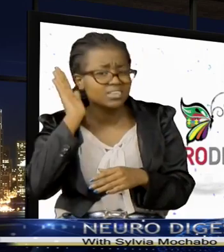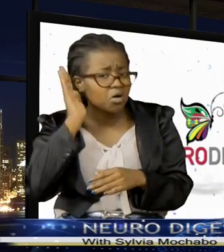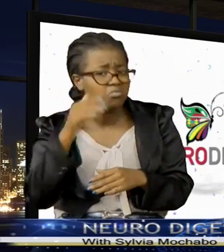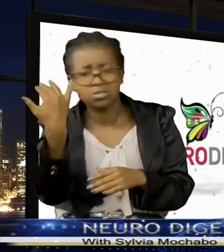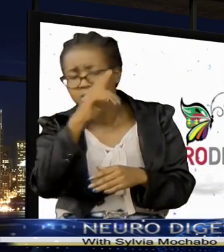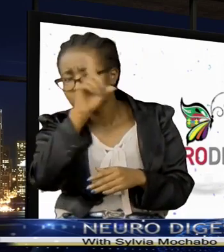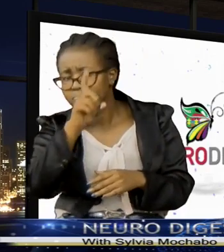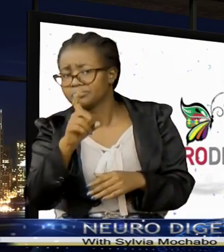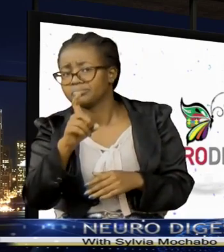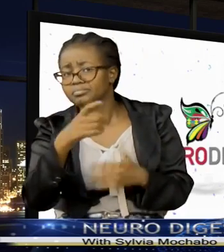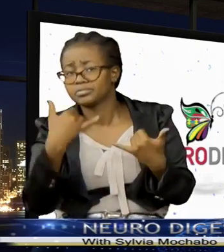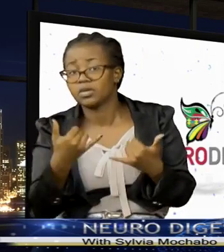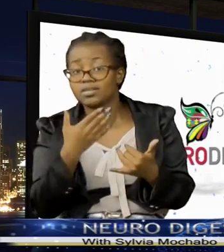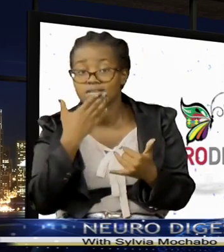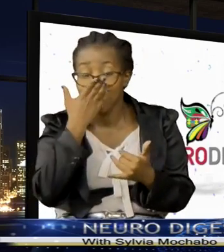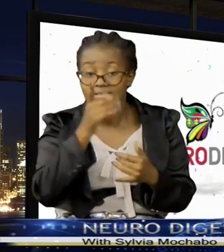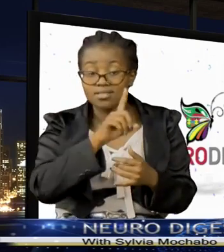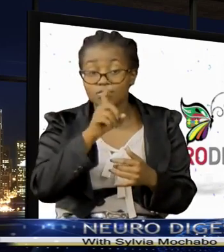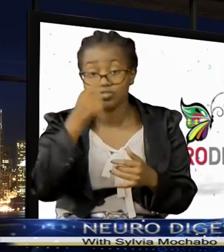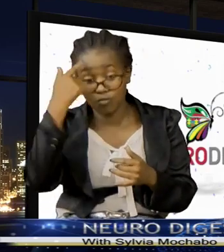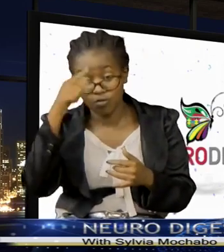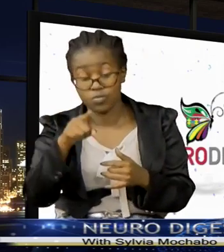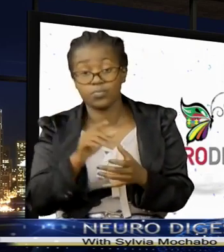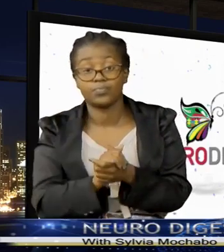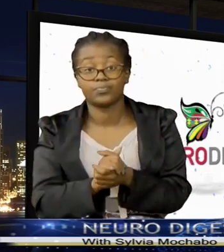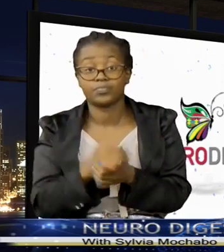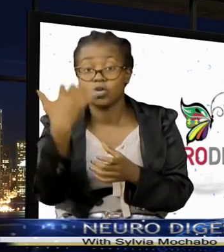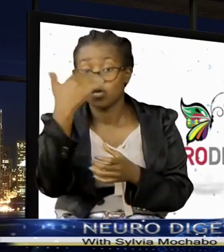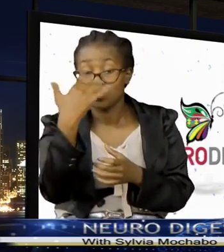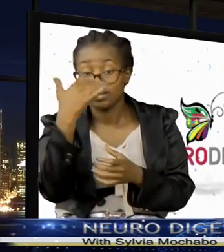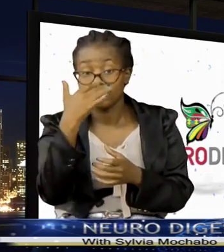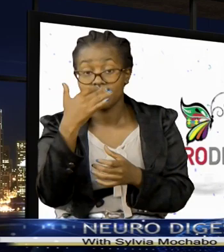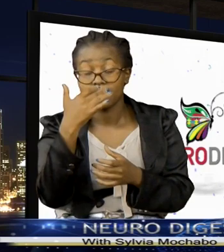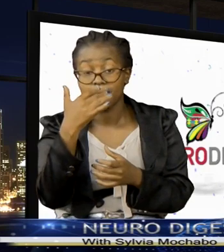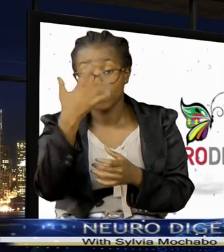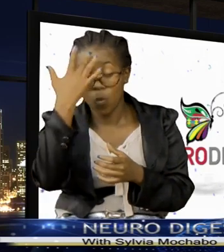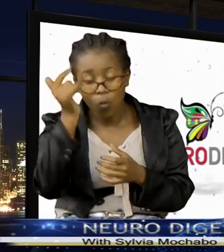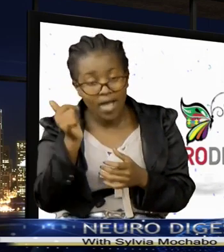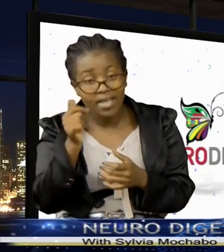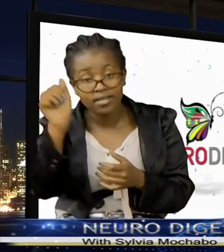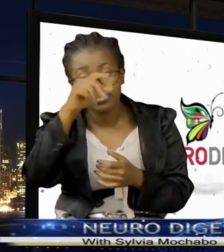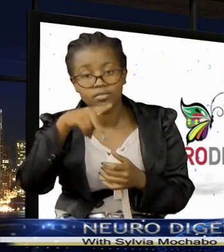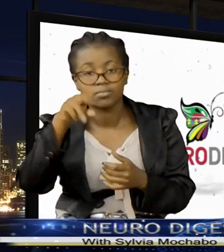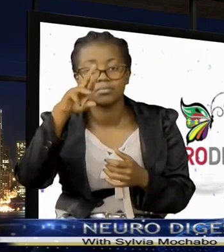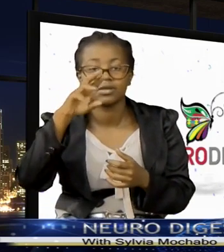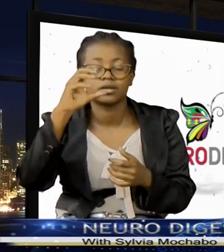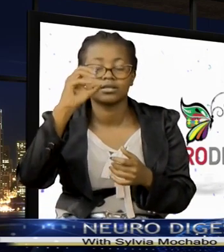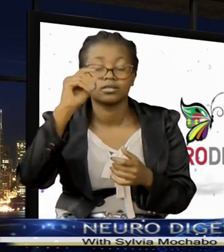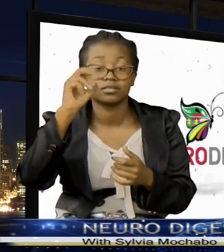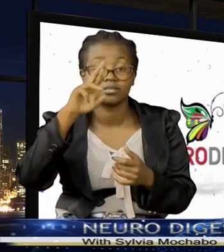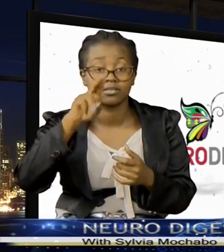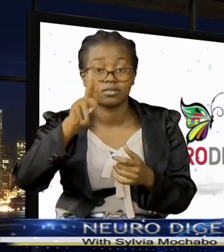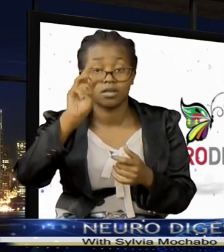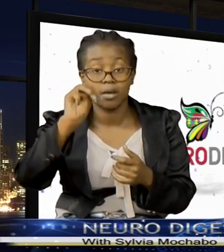autism? But now let's answer that question for you. Autism spectrum disorder, why spectrum? It's called a spectrum because